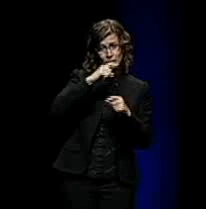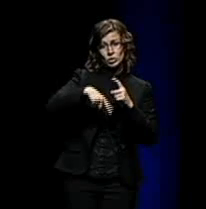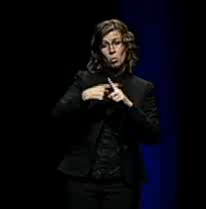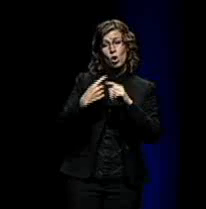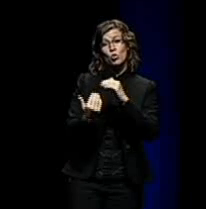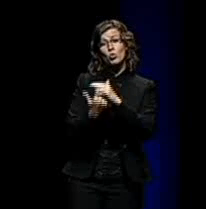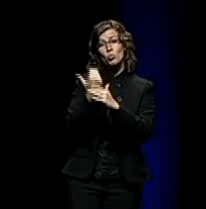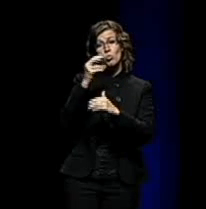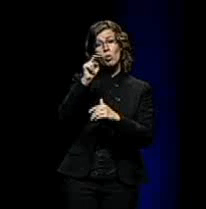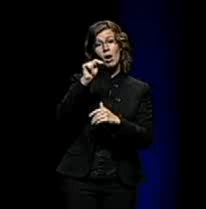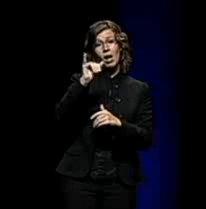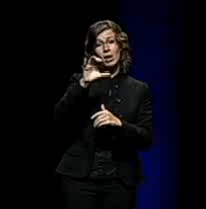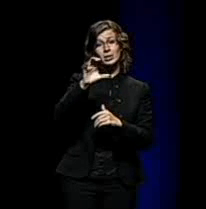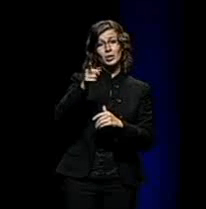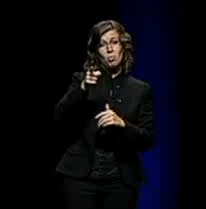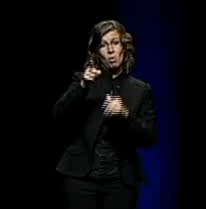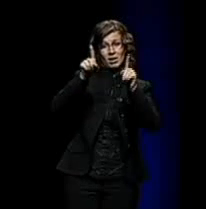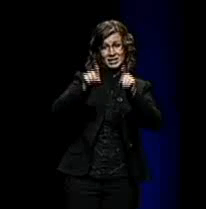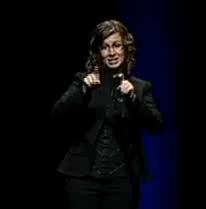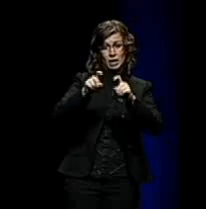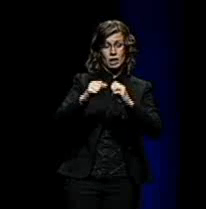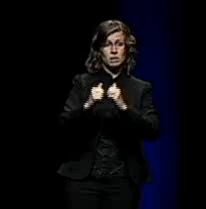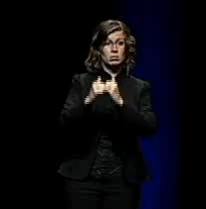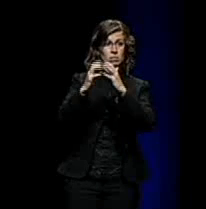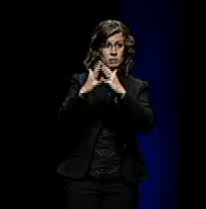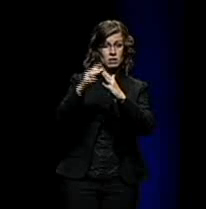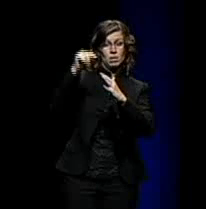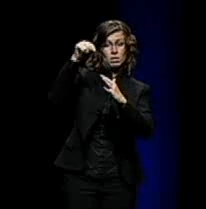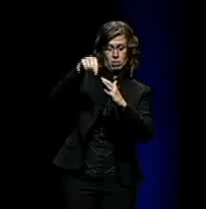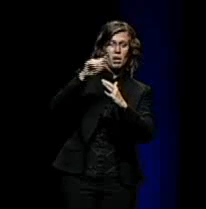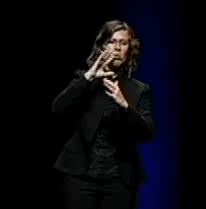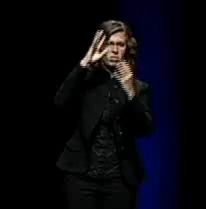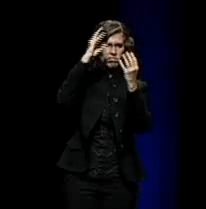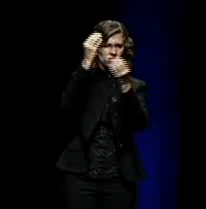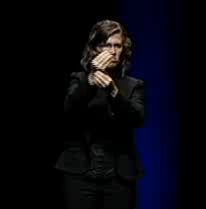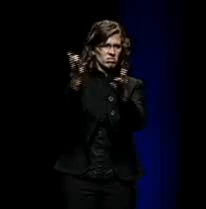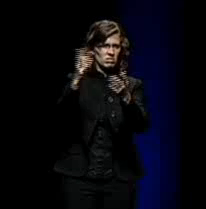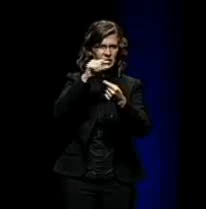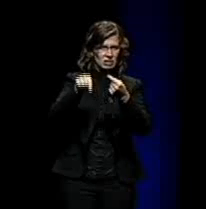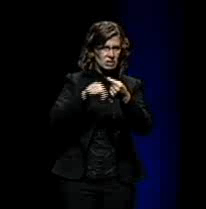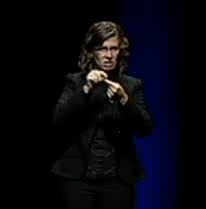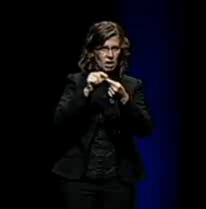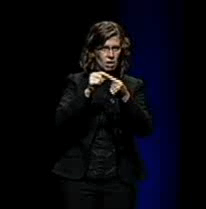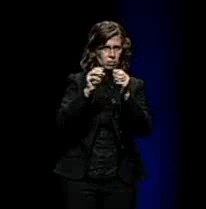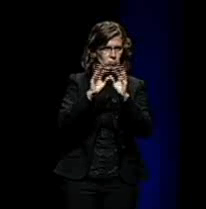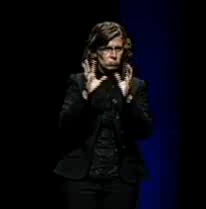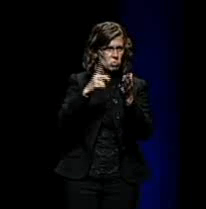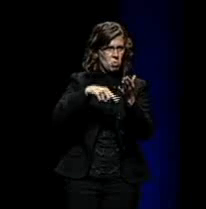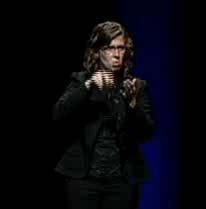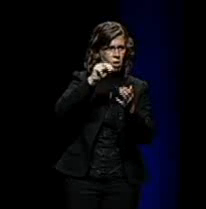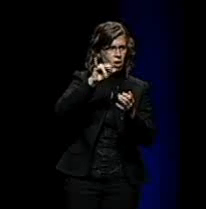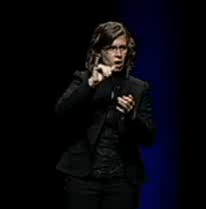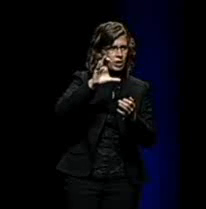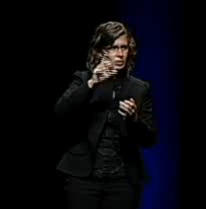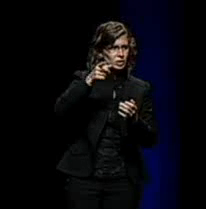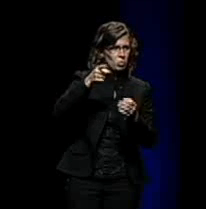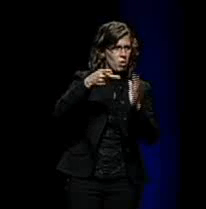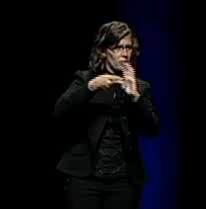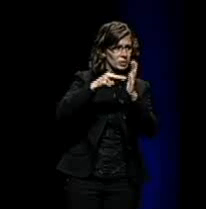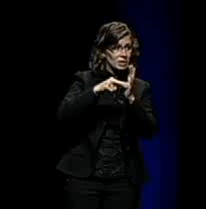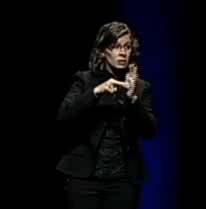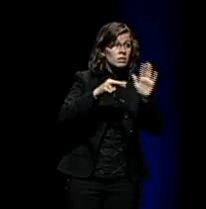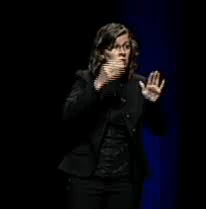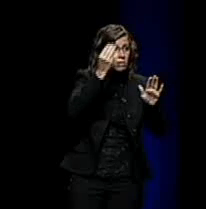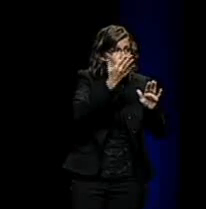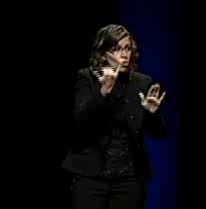new NIC1, with that will come the communication as to what that means. Right now, keep in mind that we're not releasing